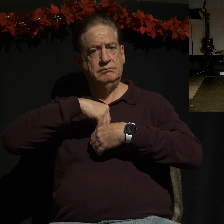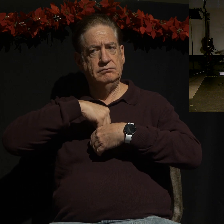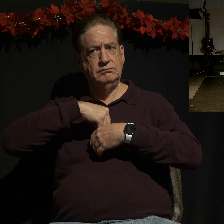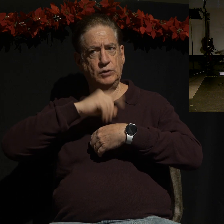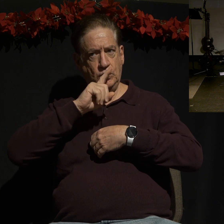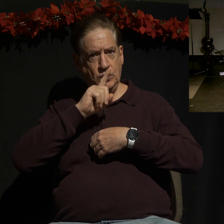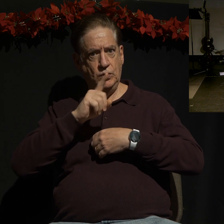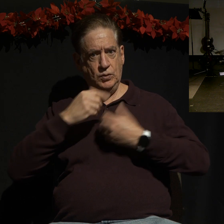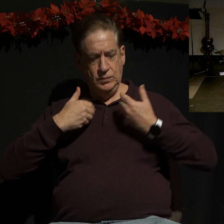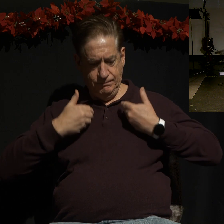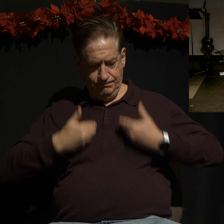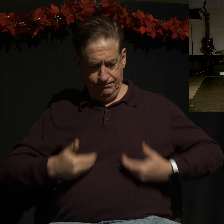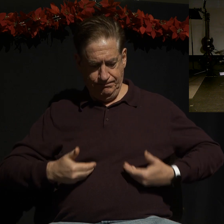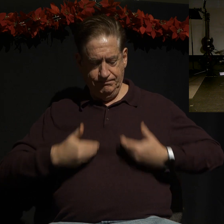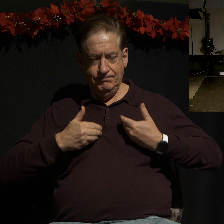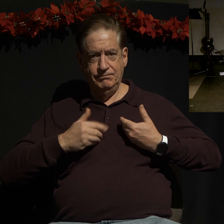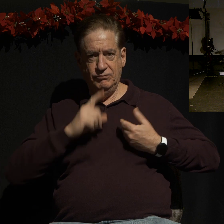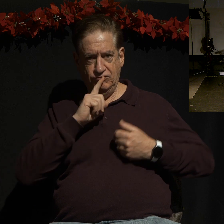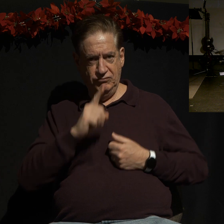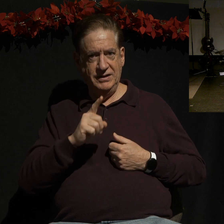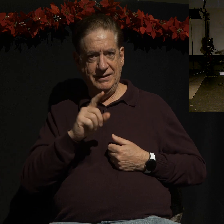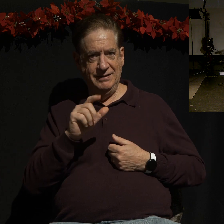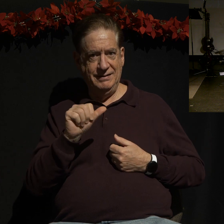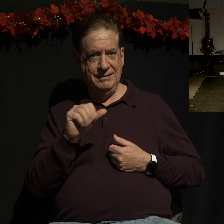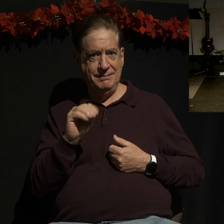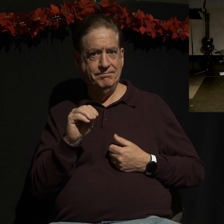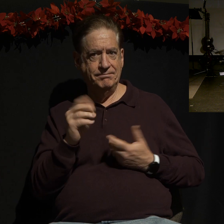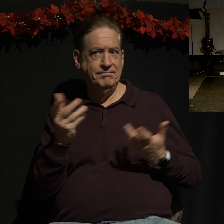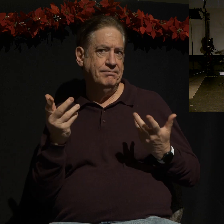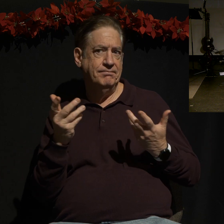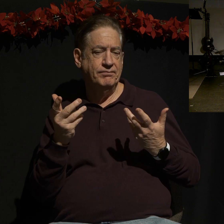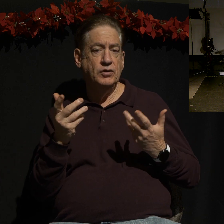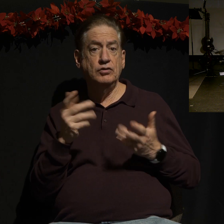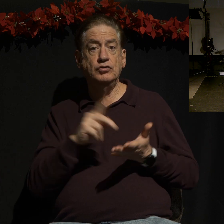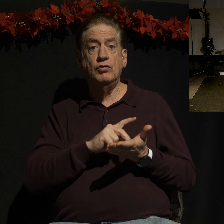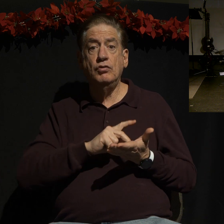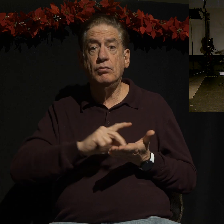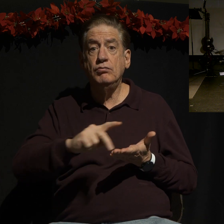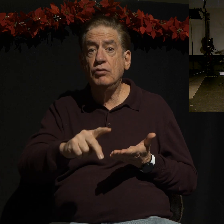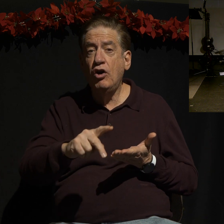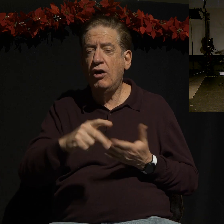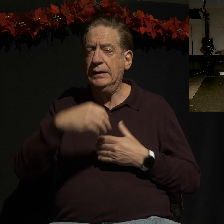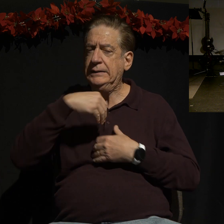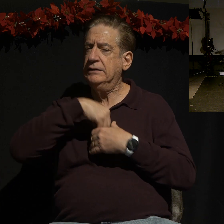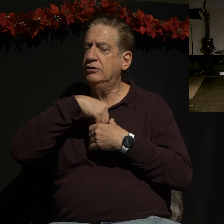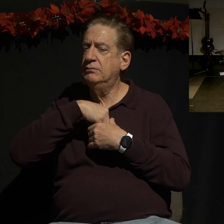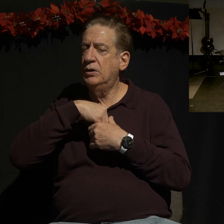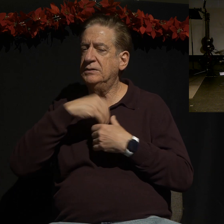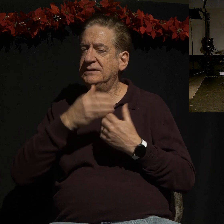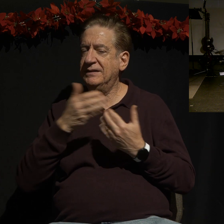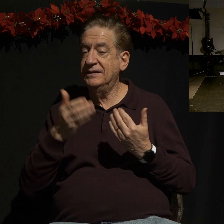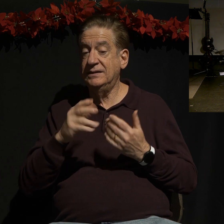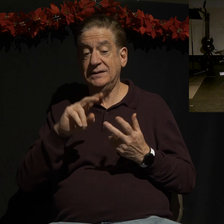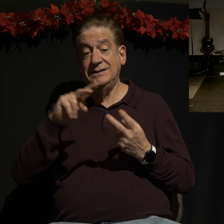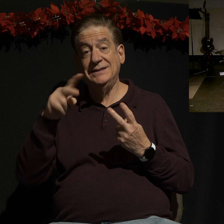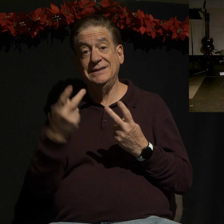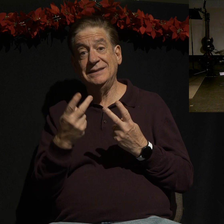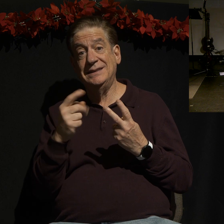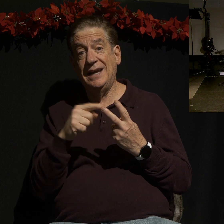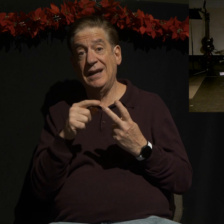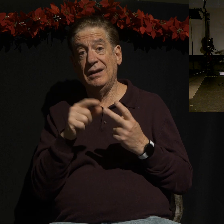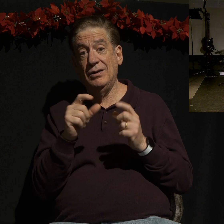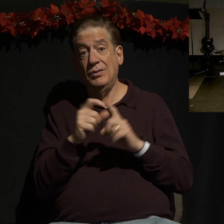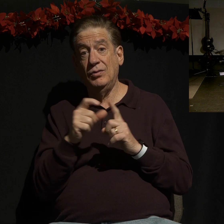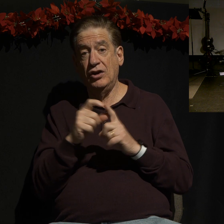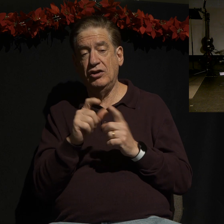It's who I really am. Okay? So the pure innermost thing. Okay, the second word, which they